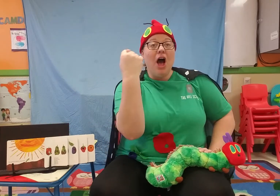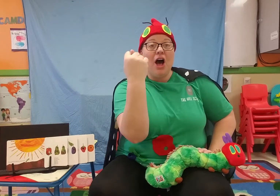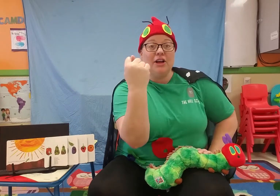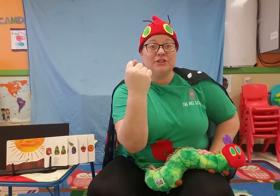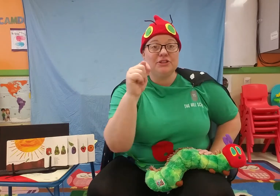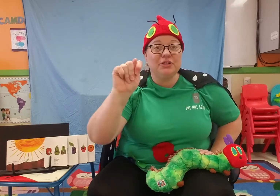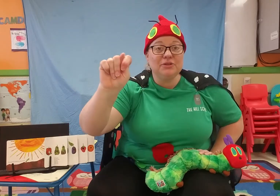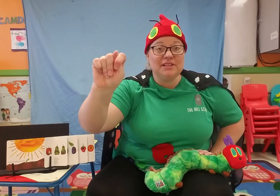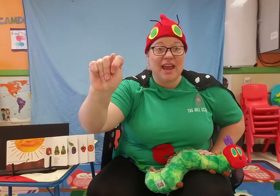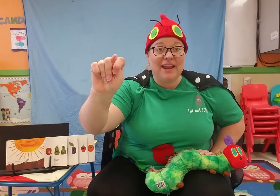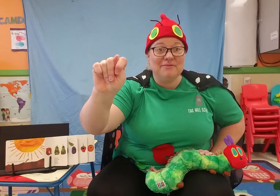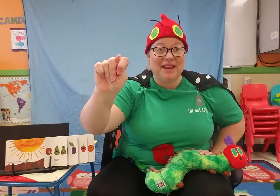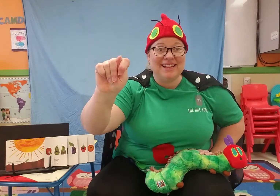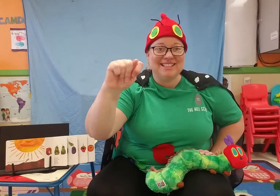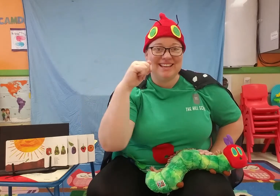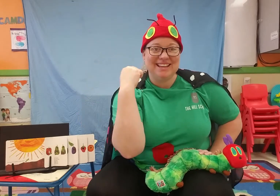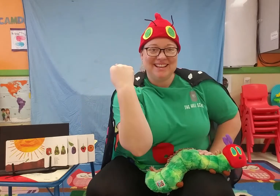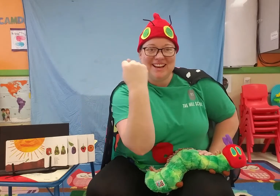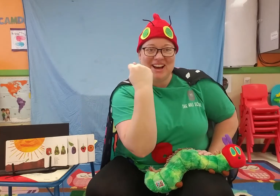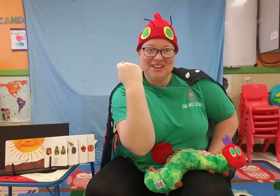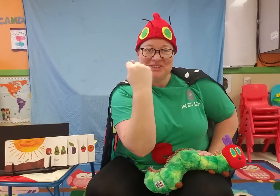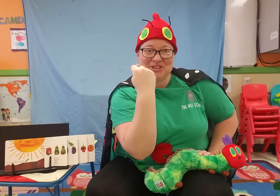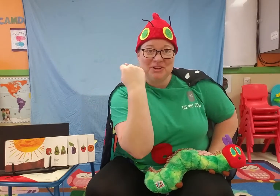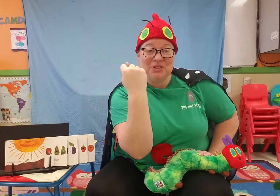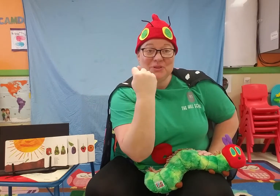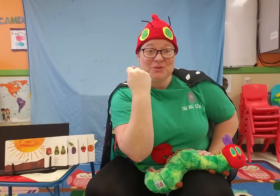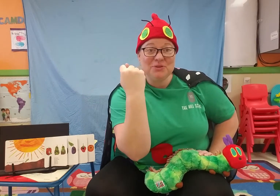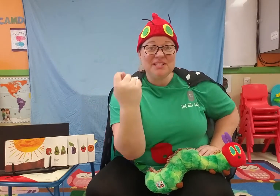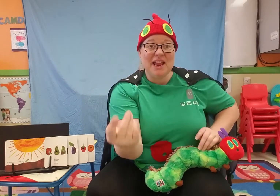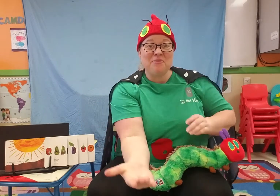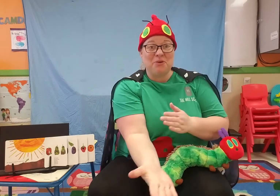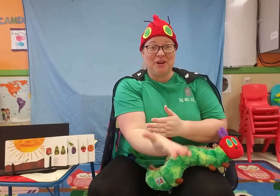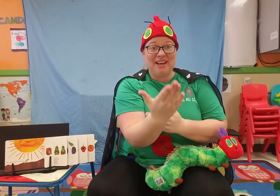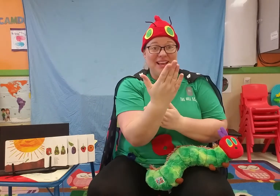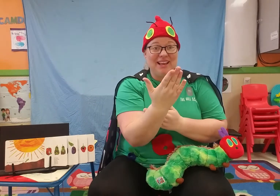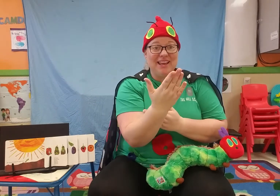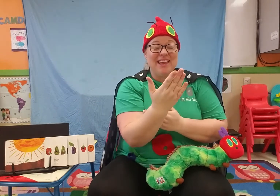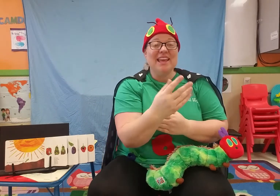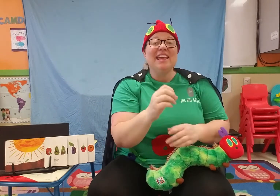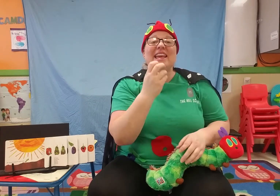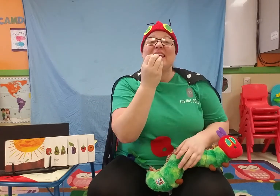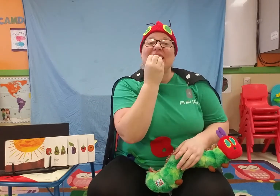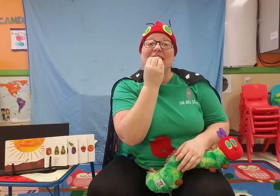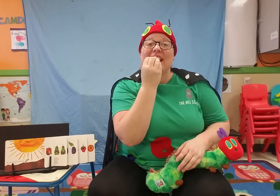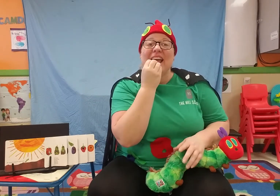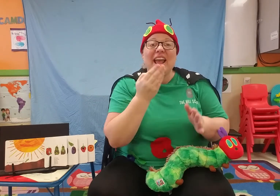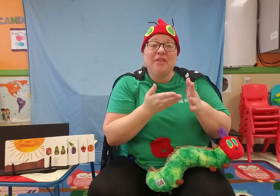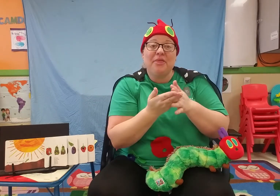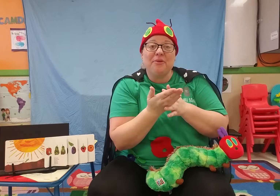On Tuesday, make a T, on Tuesday morning, he ate